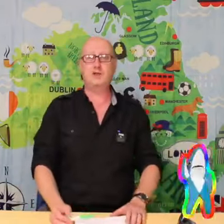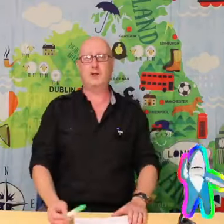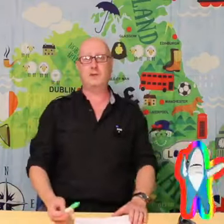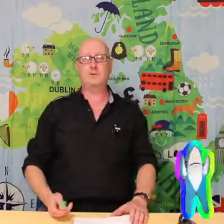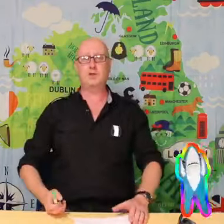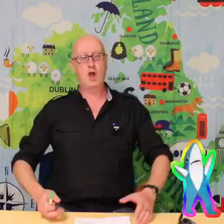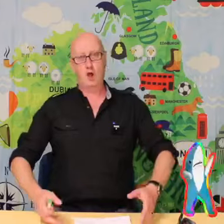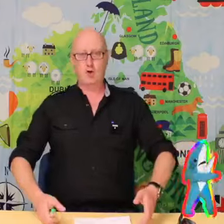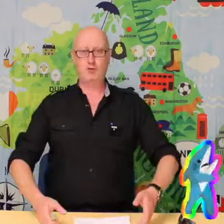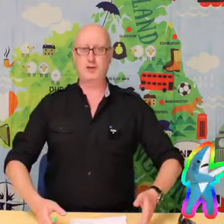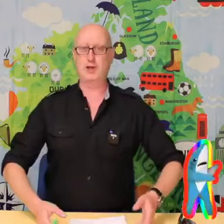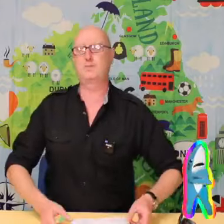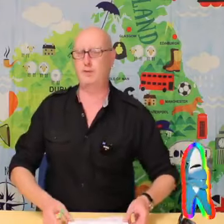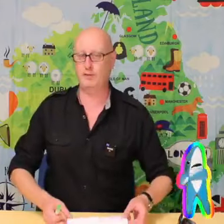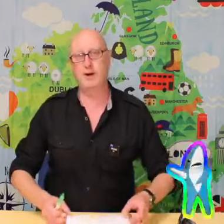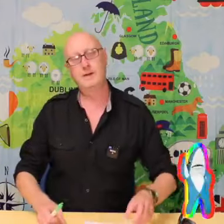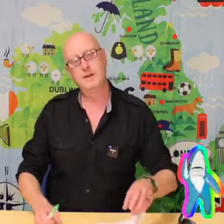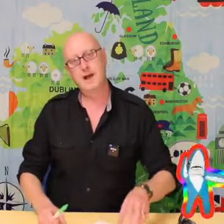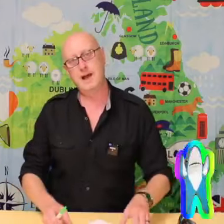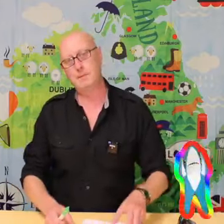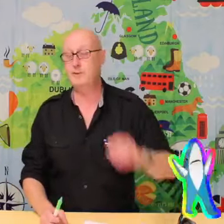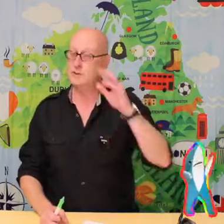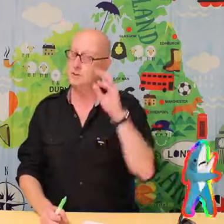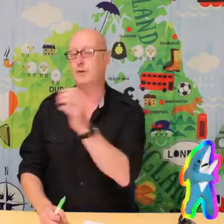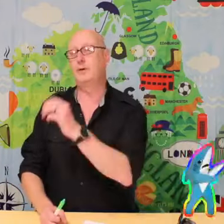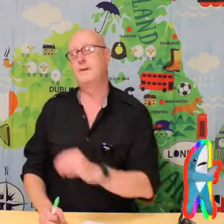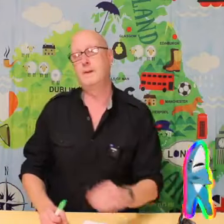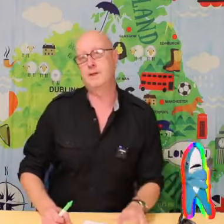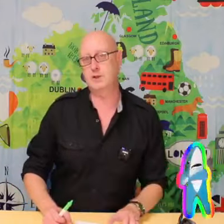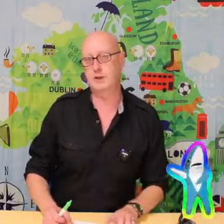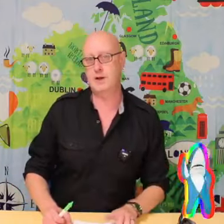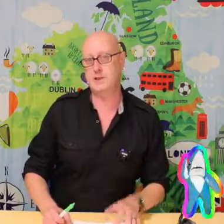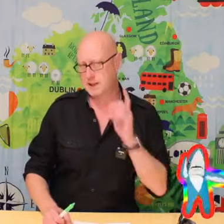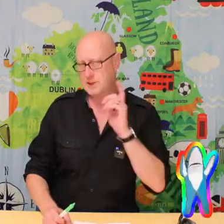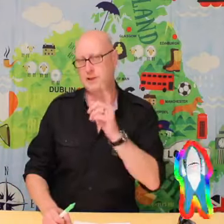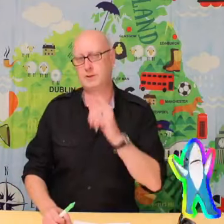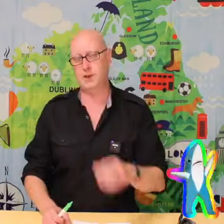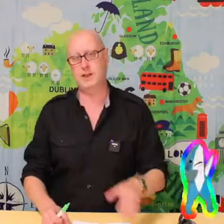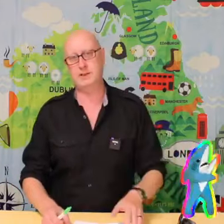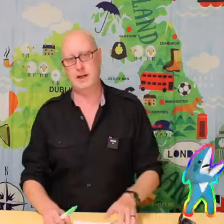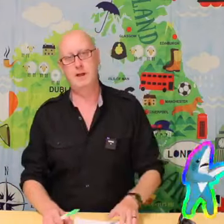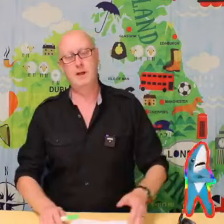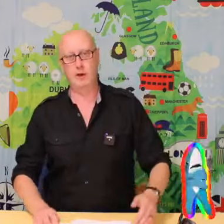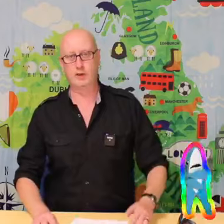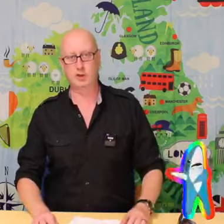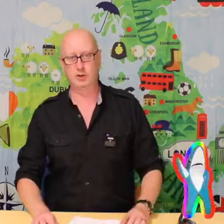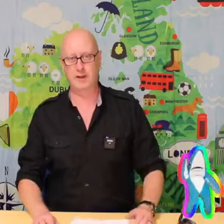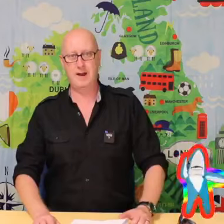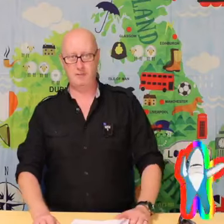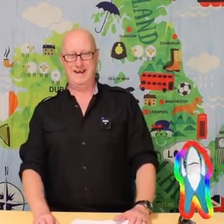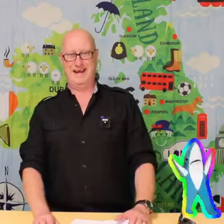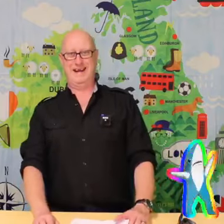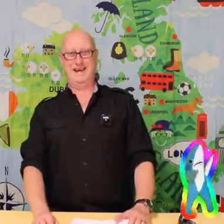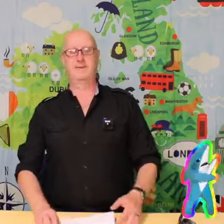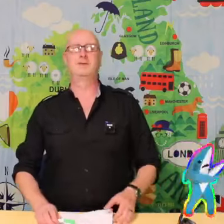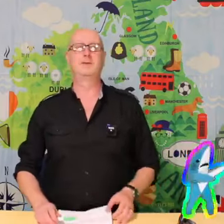gentlemen. No bad day at all. Rid us before. I believe tomorrow is a grey day, yet still a drying day. But on Sunday, rain. See, when